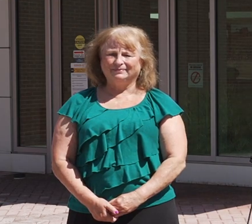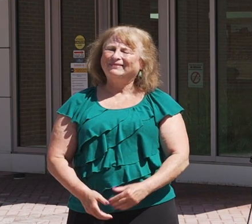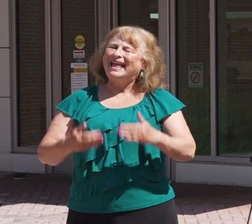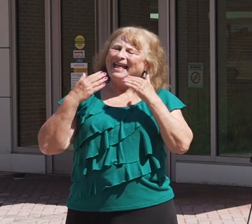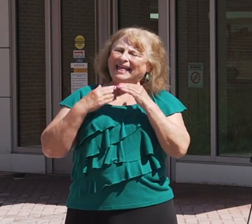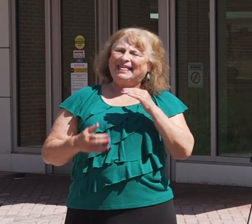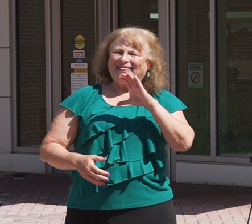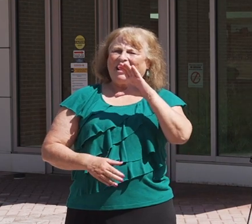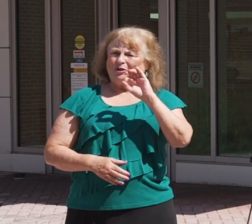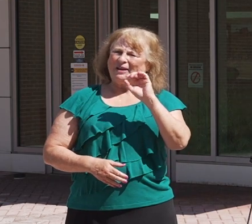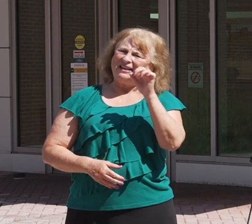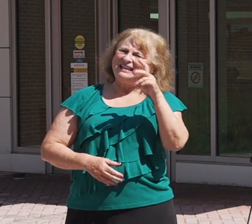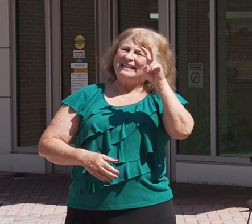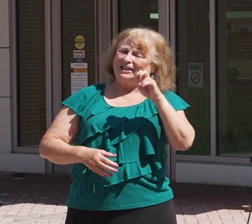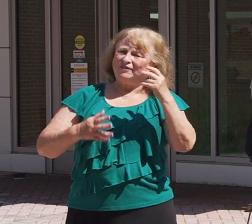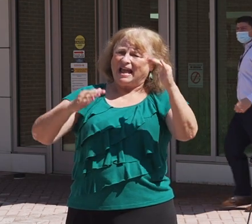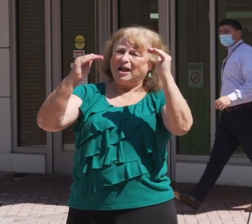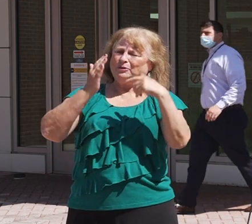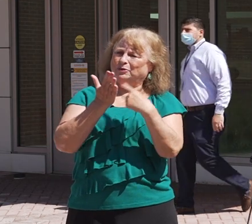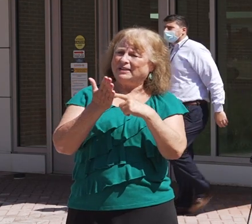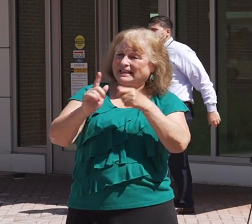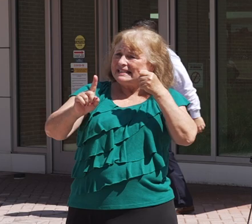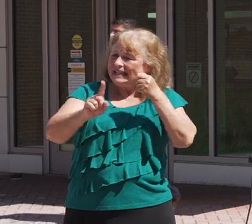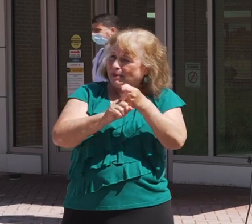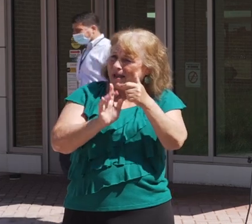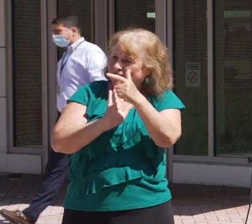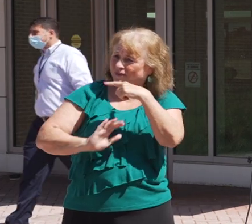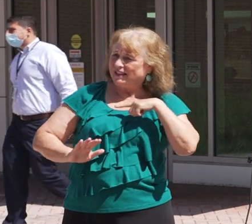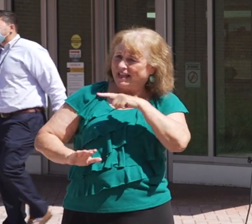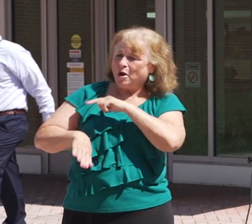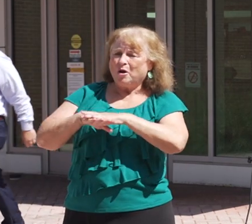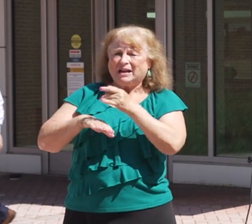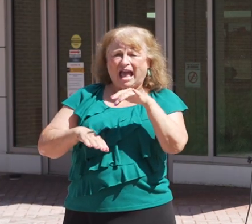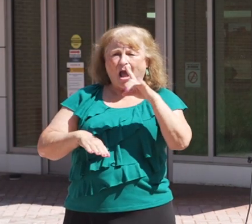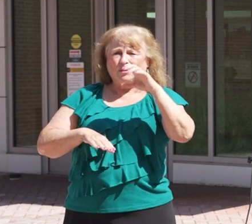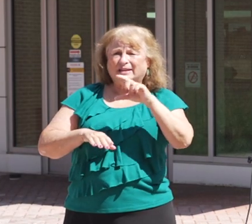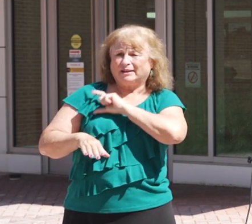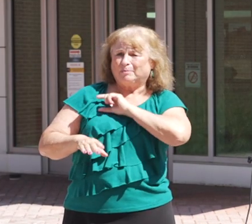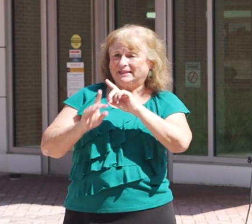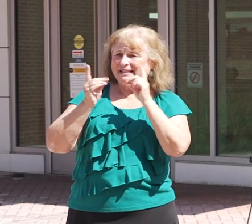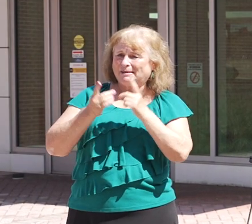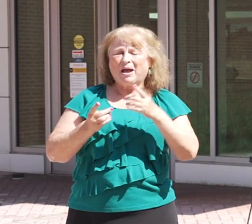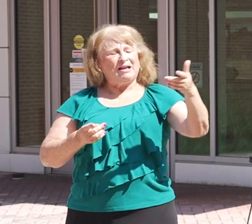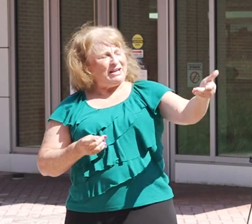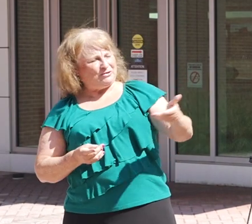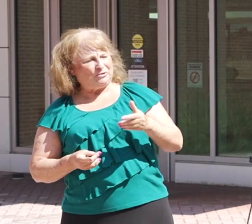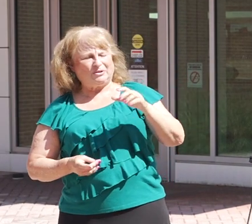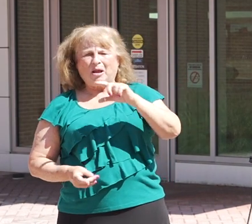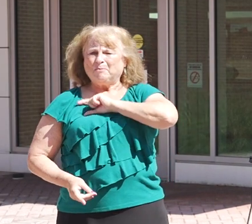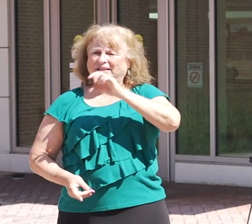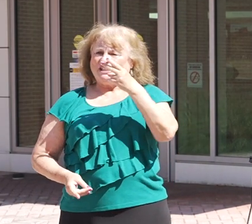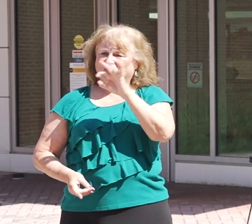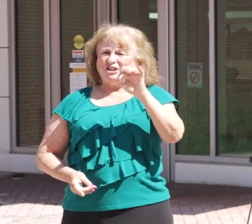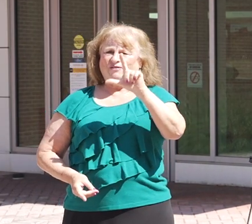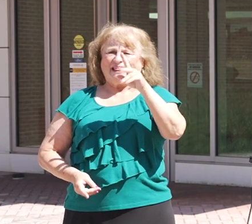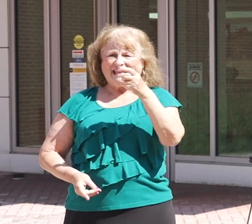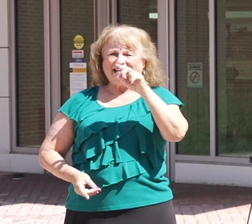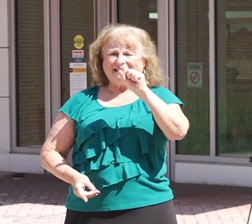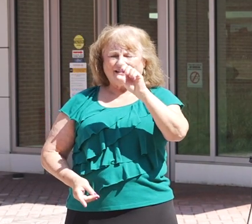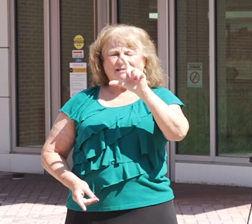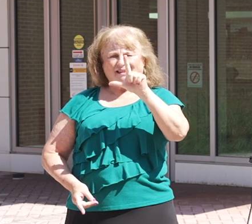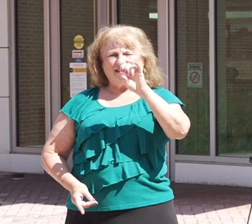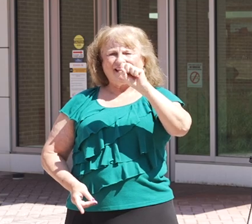Thank you, County Executive. And now to discuss the impact of this legislation on the Howard County Police Department, I'd like to introduce Police Chief Lisa